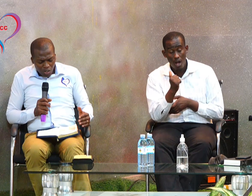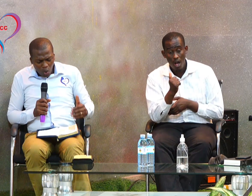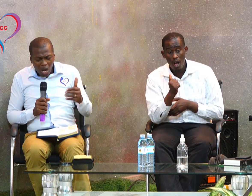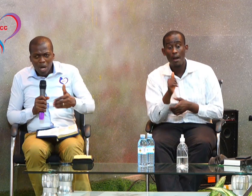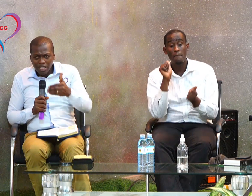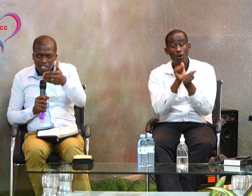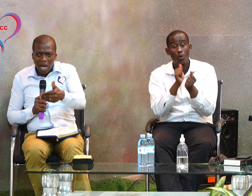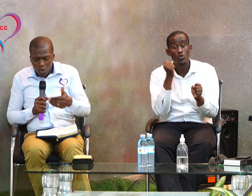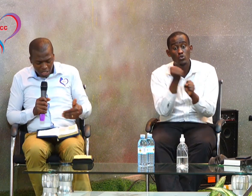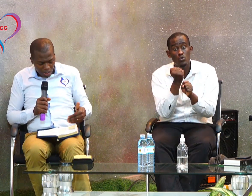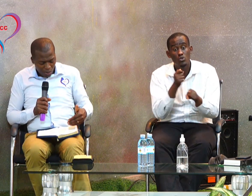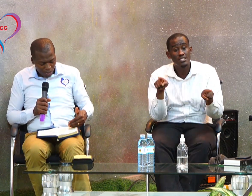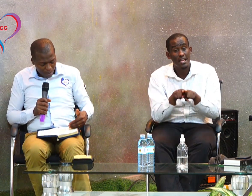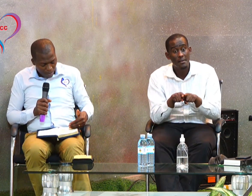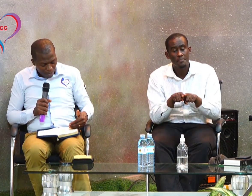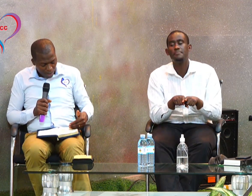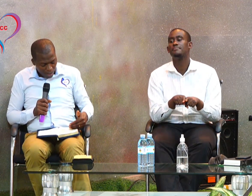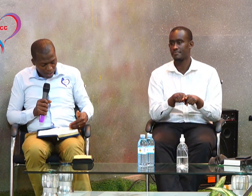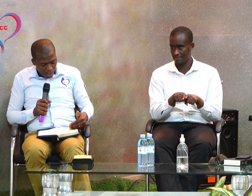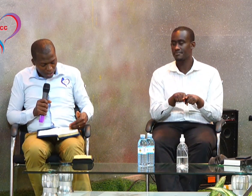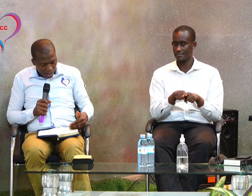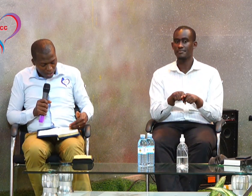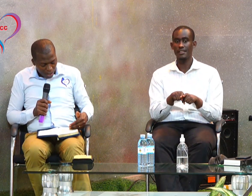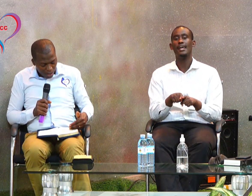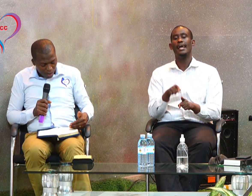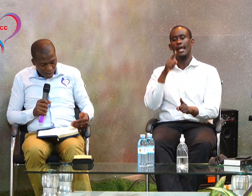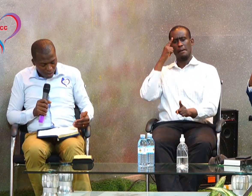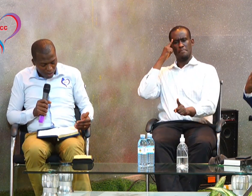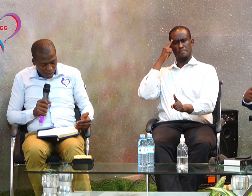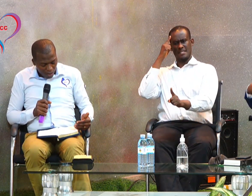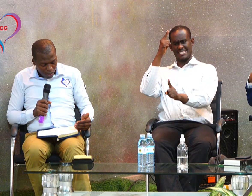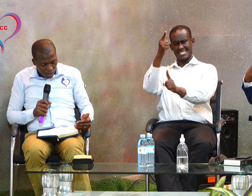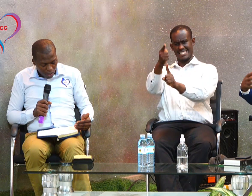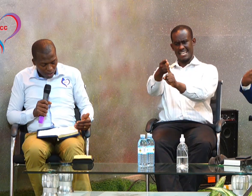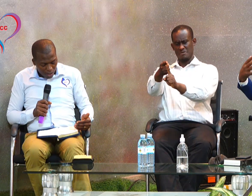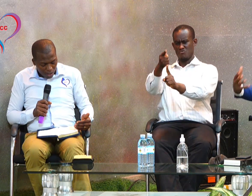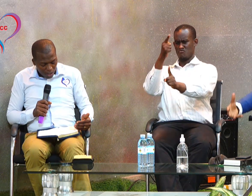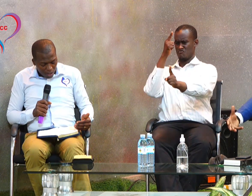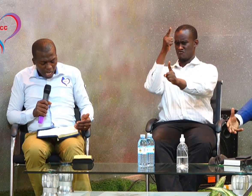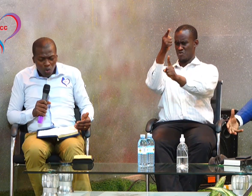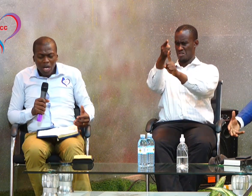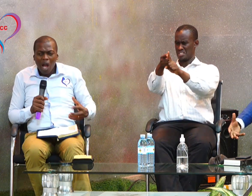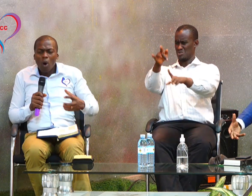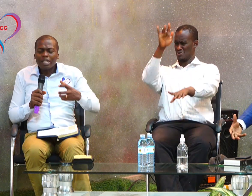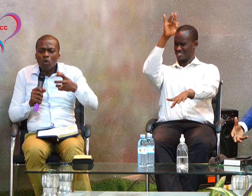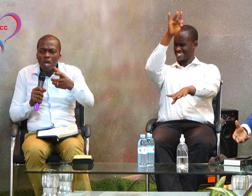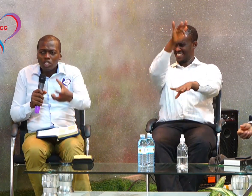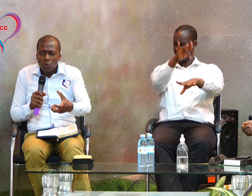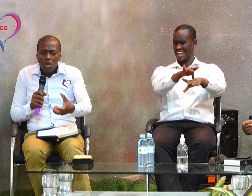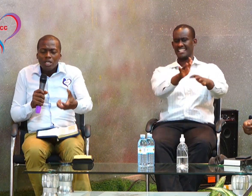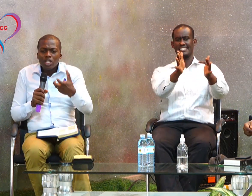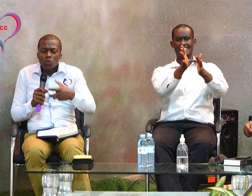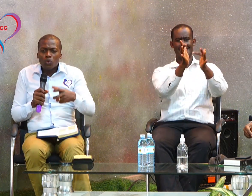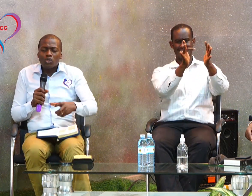era ensonga lwaki nti akole that he may lay hold of that which Christ Jesus he laid and hold on him, talyoka akwate ku